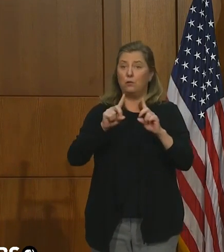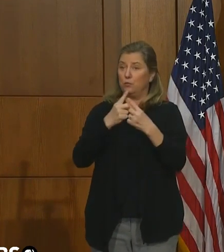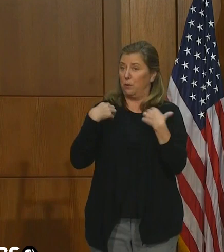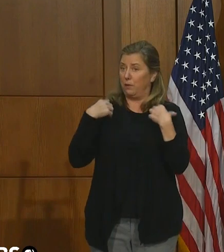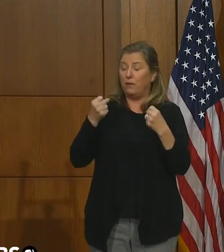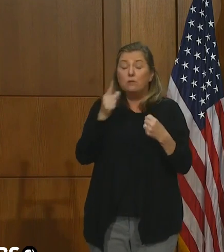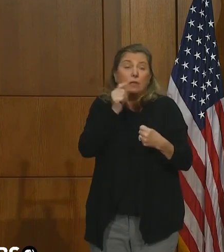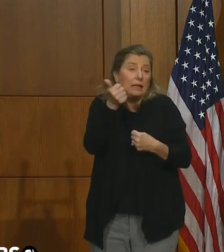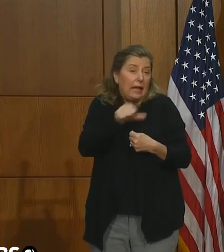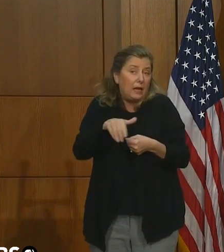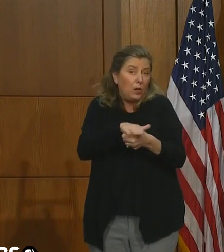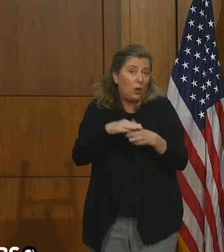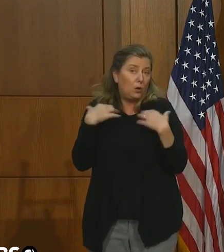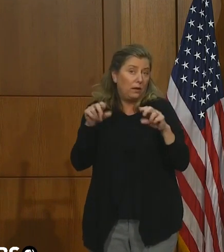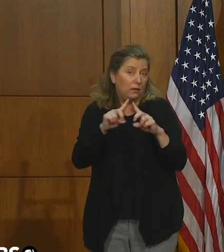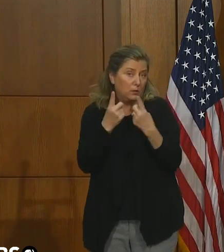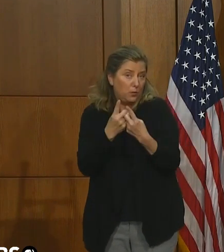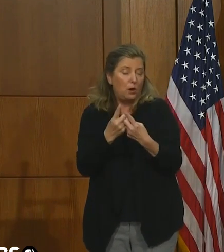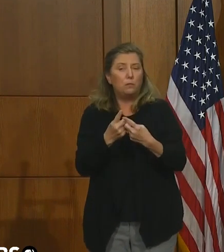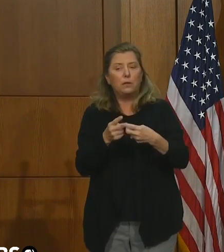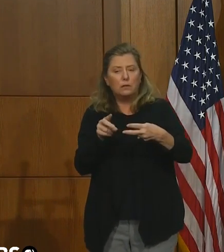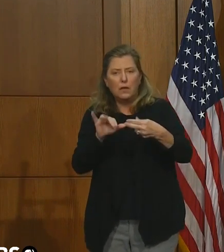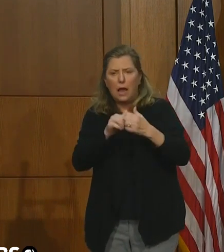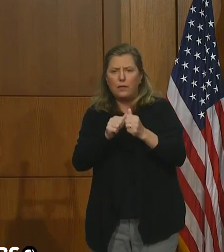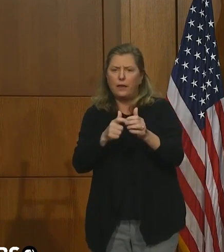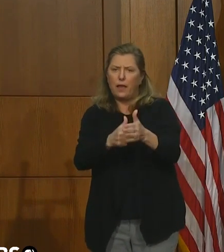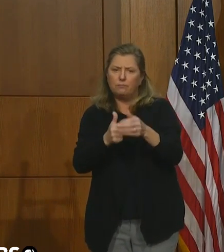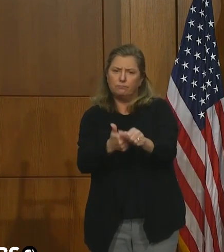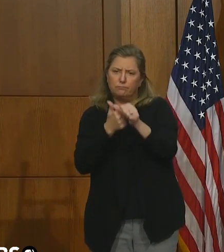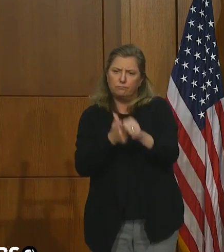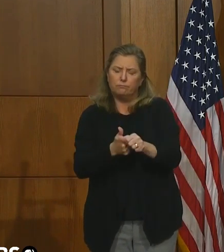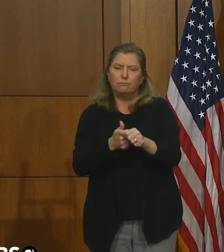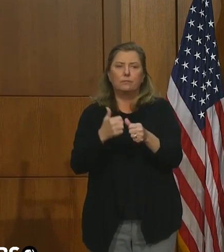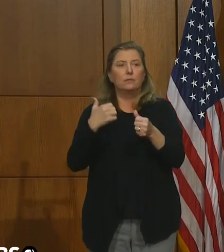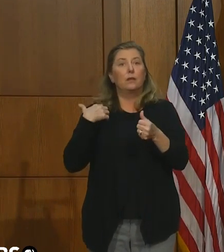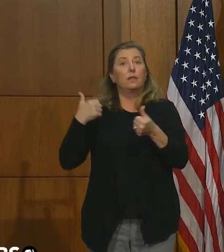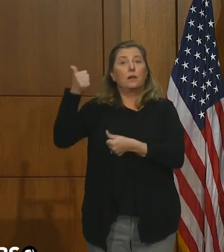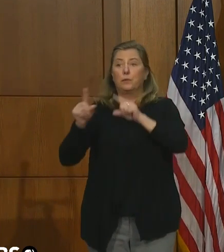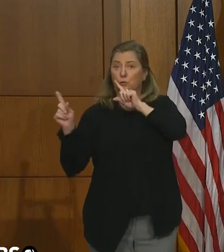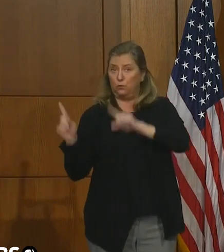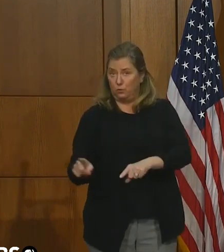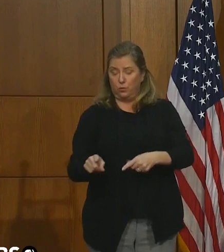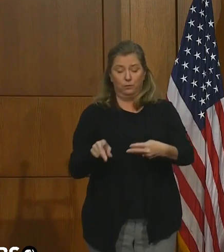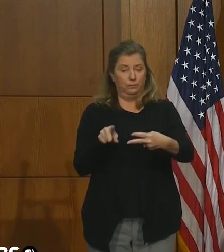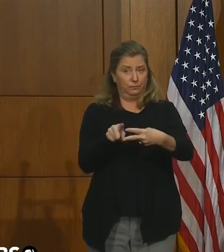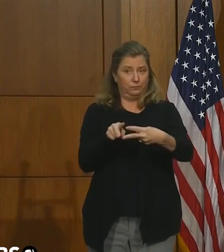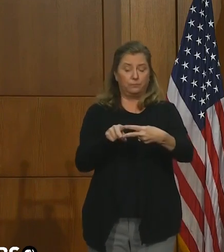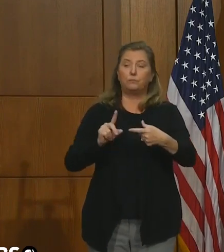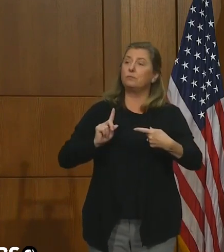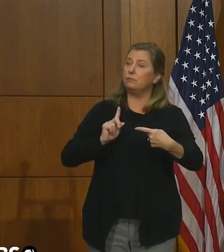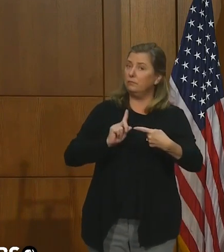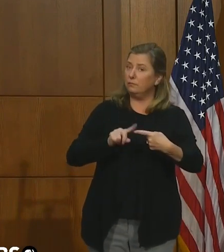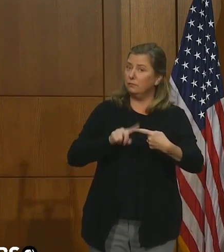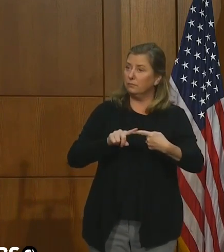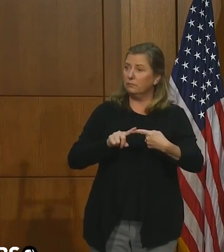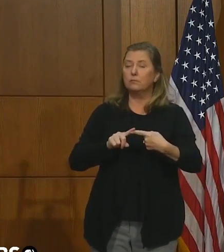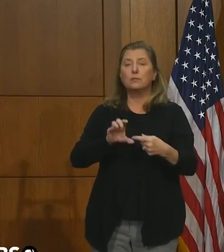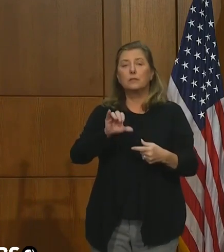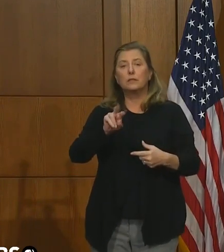Health or any local health department enforces the State Health Commissioner's order. The first is a